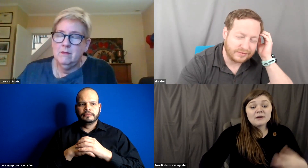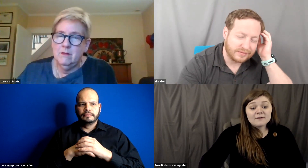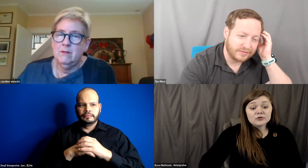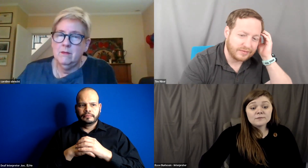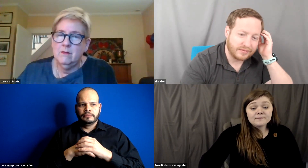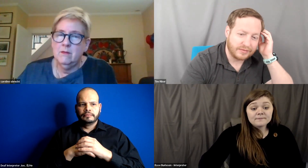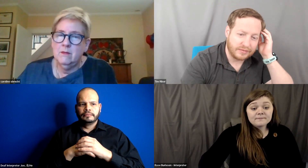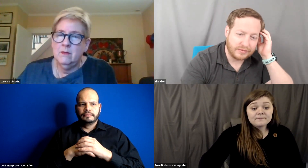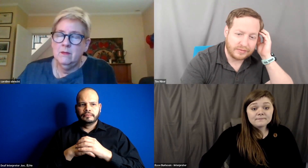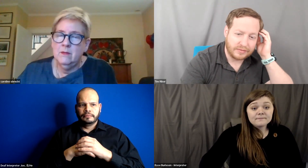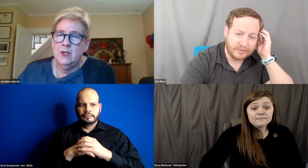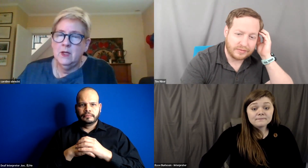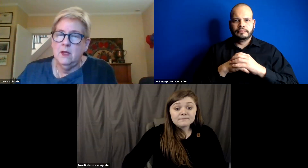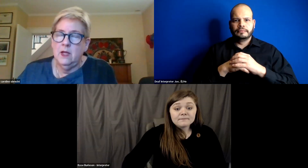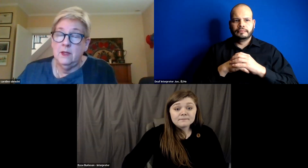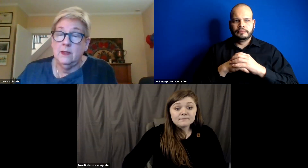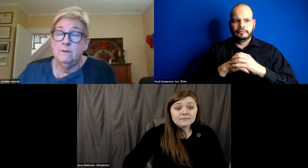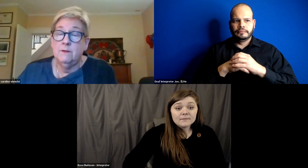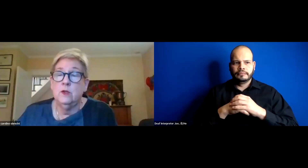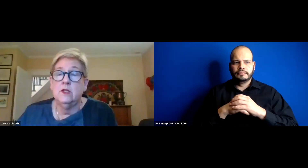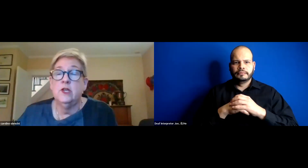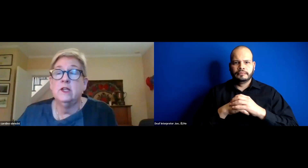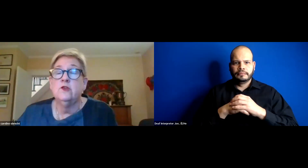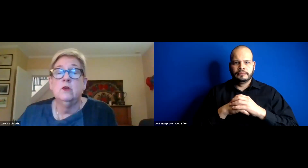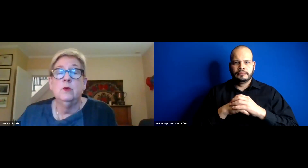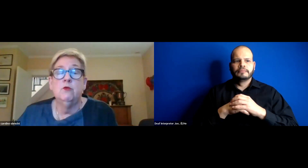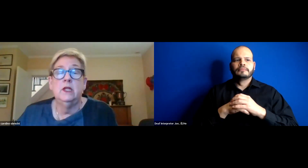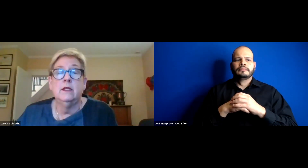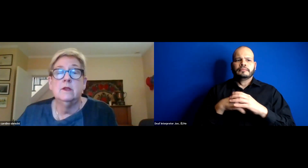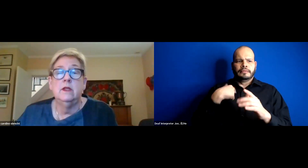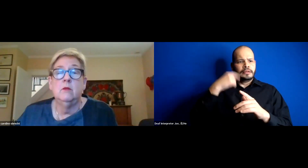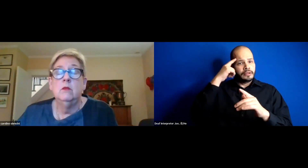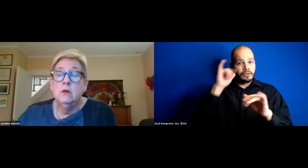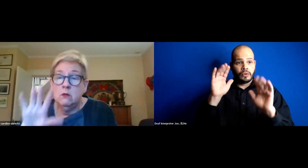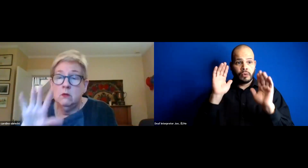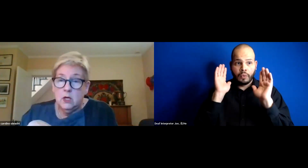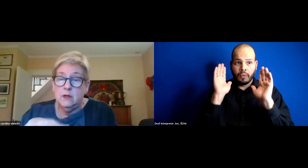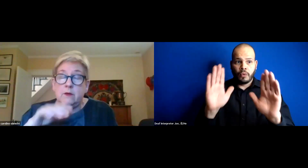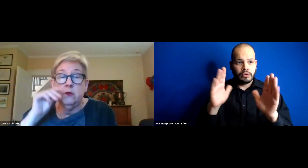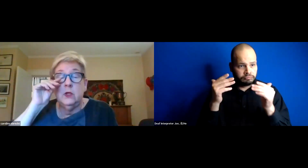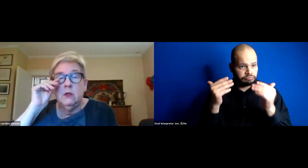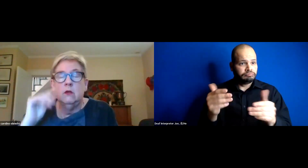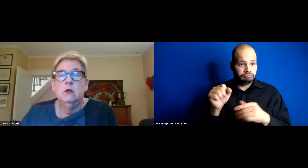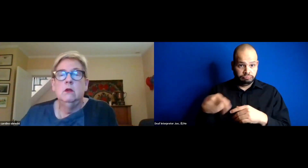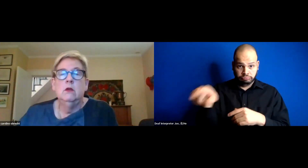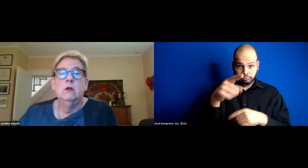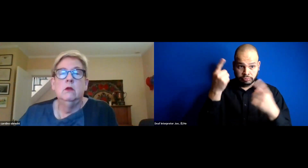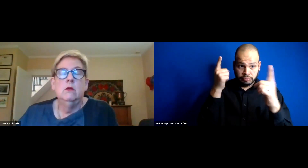that would be beneficial. I think that's a very good suggestion. Would everybody like to see them on the